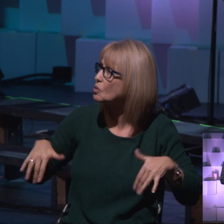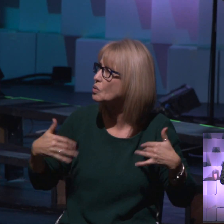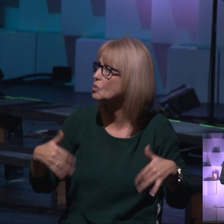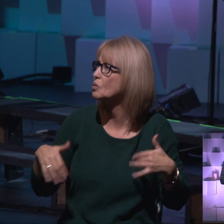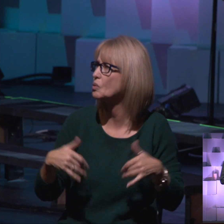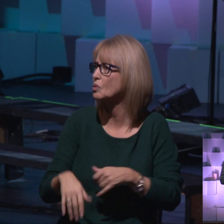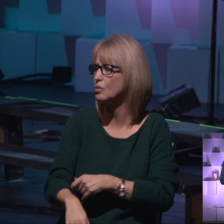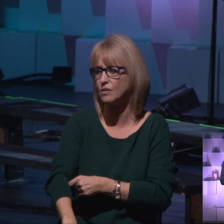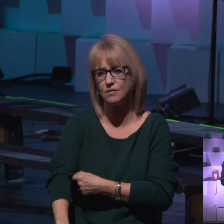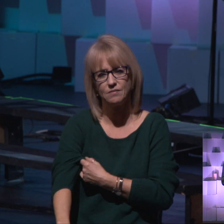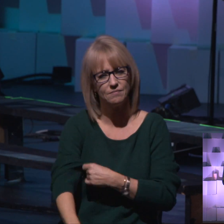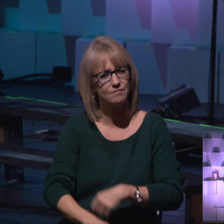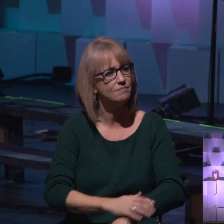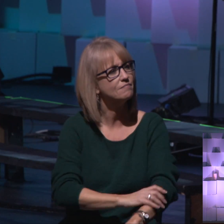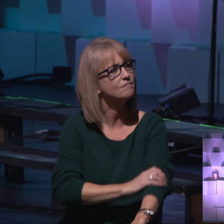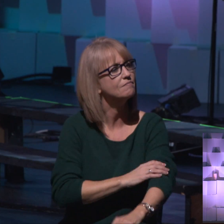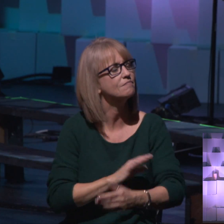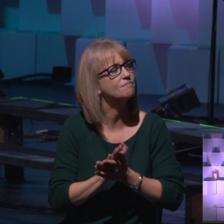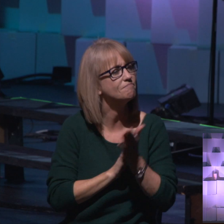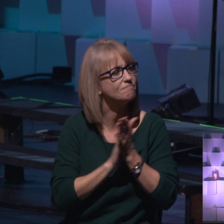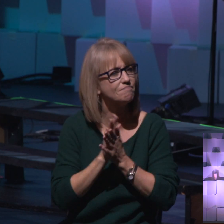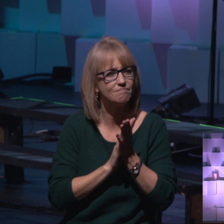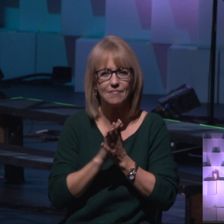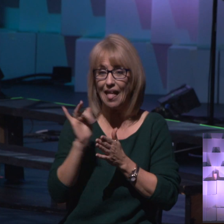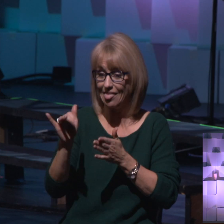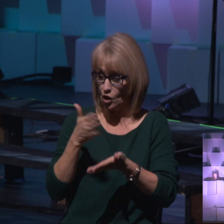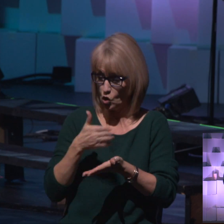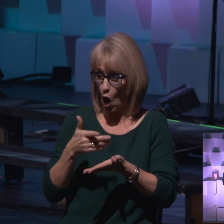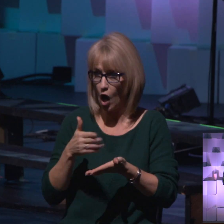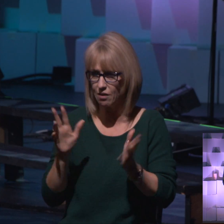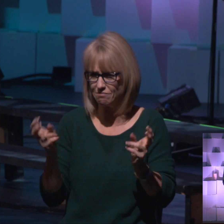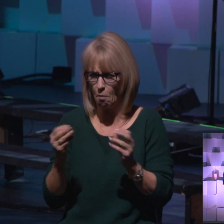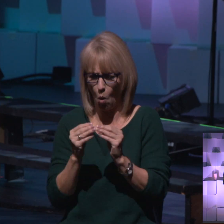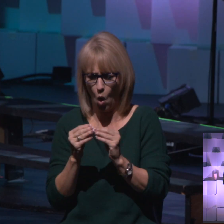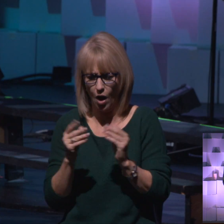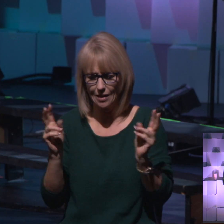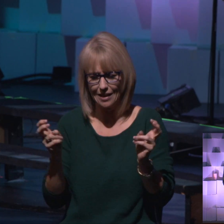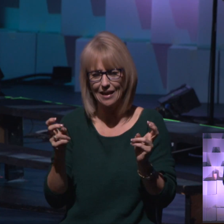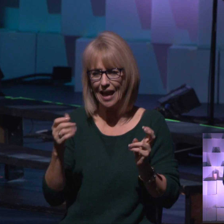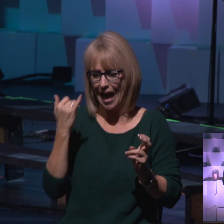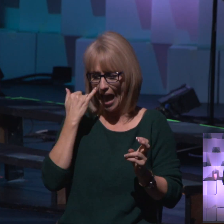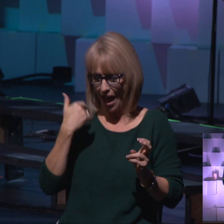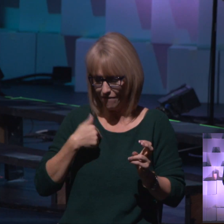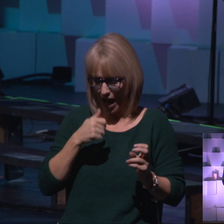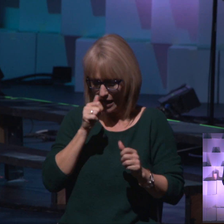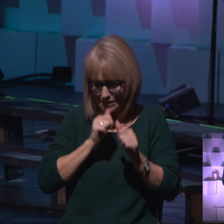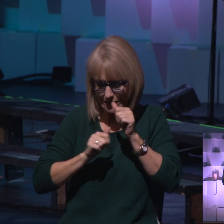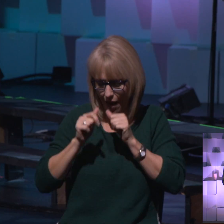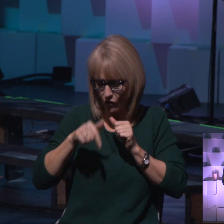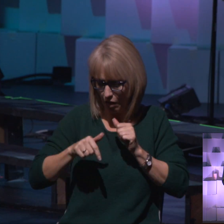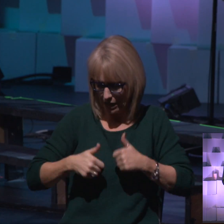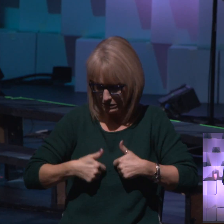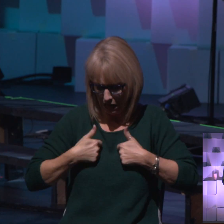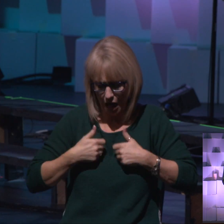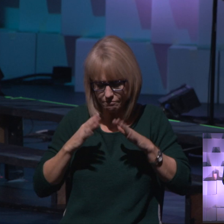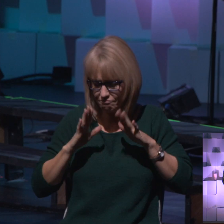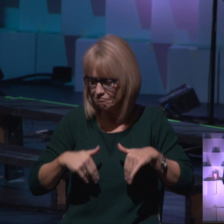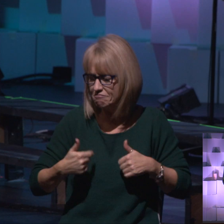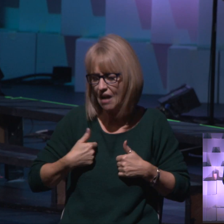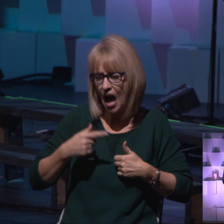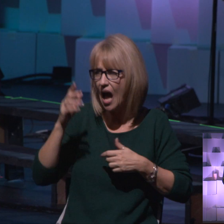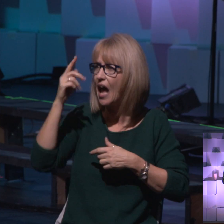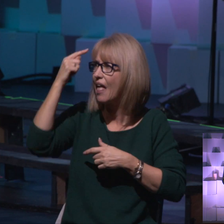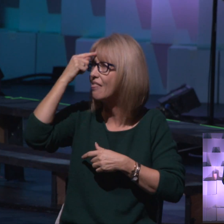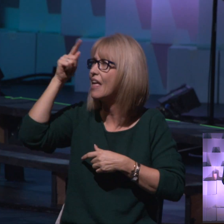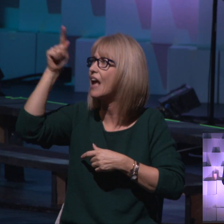it says, and should this life bring suffering, Lord, I will remember what Calvary has bought for me,